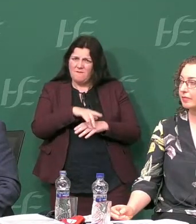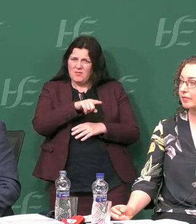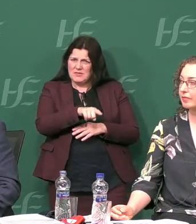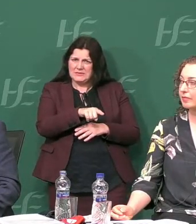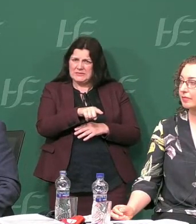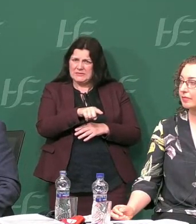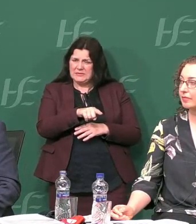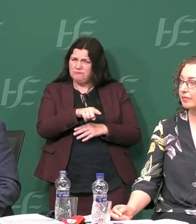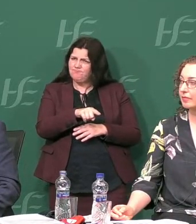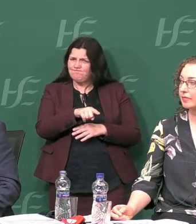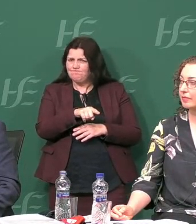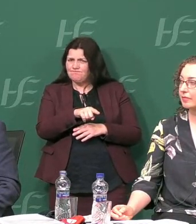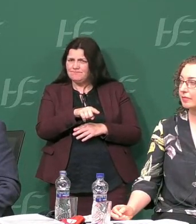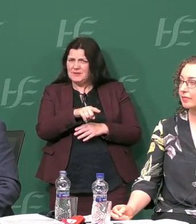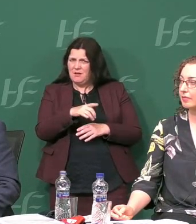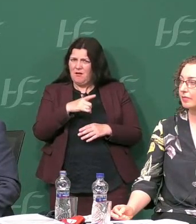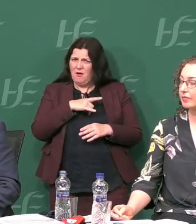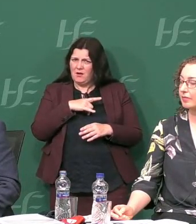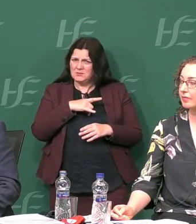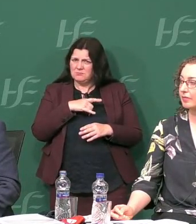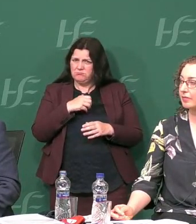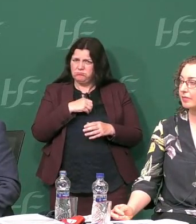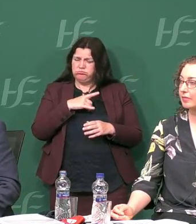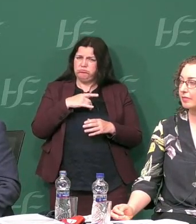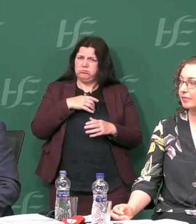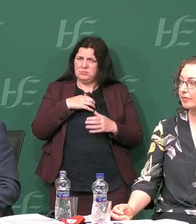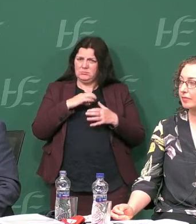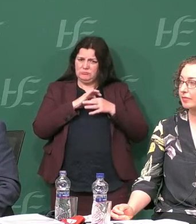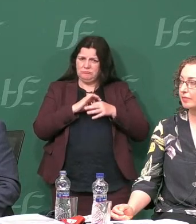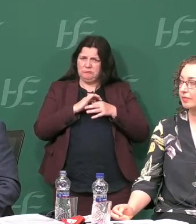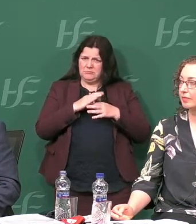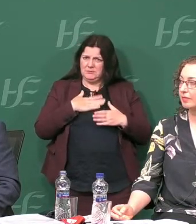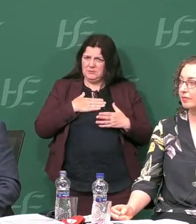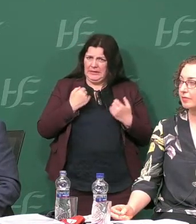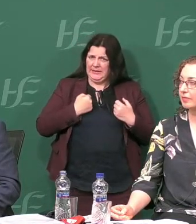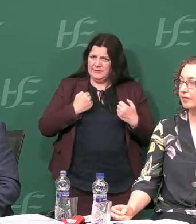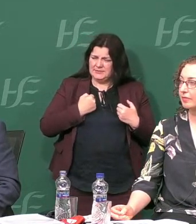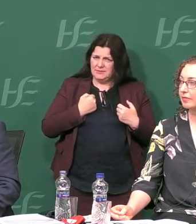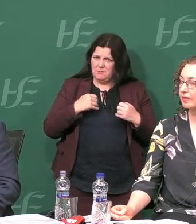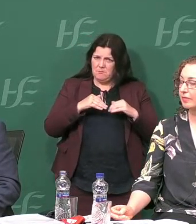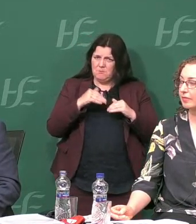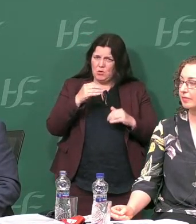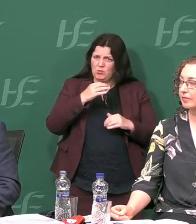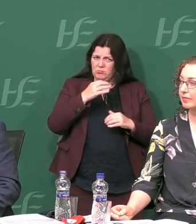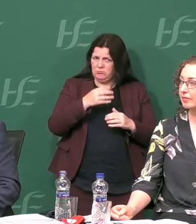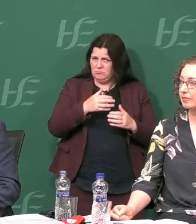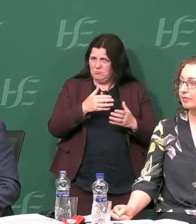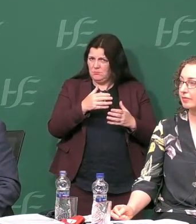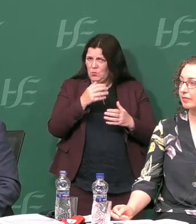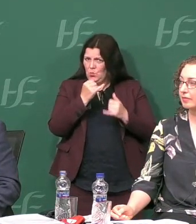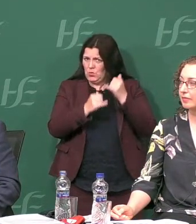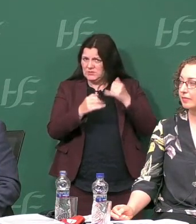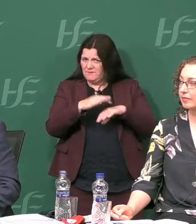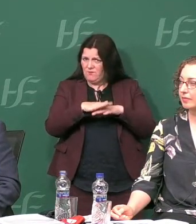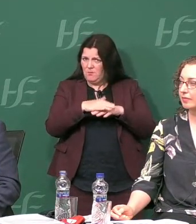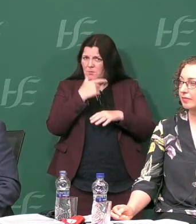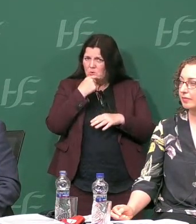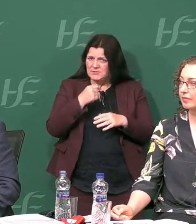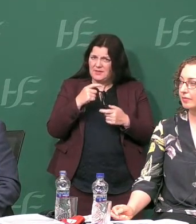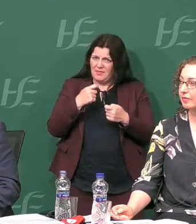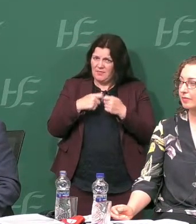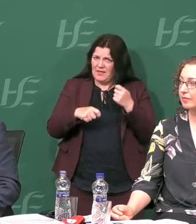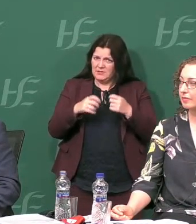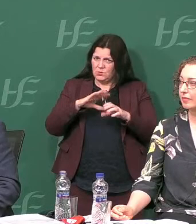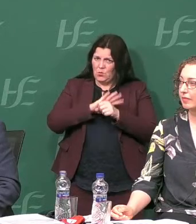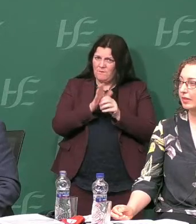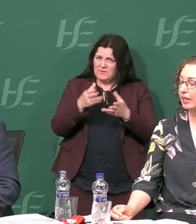this heart condition or cardiac-related condition is far greater for young adolescent boys than the risk of